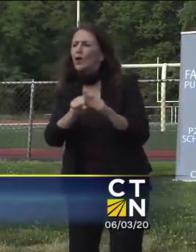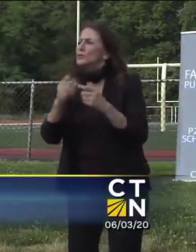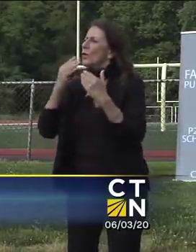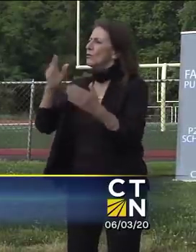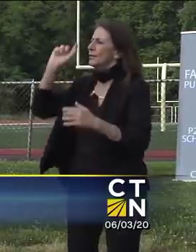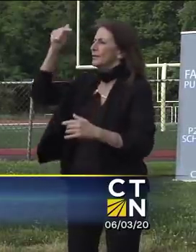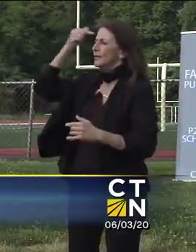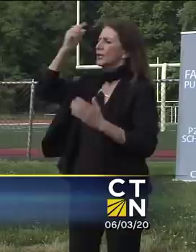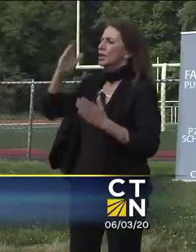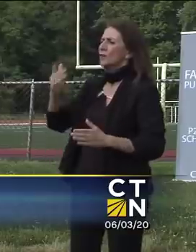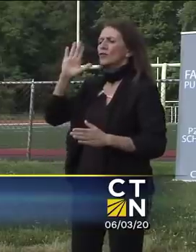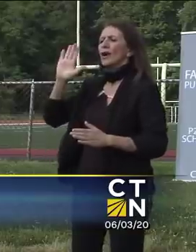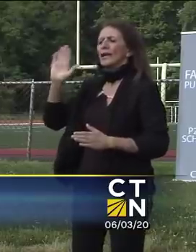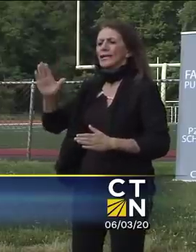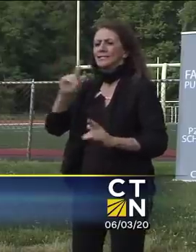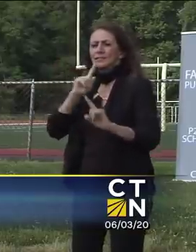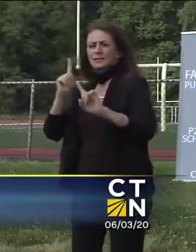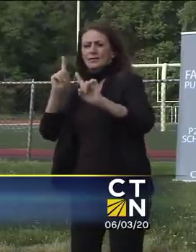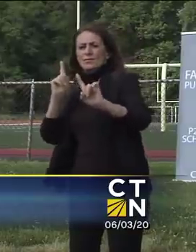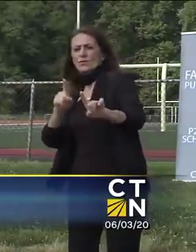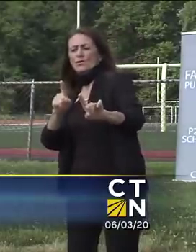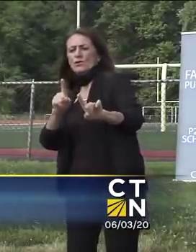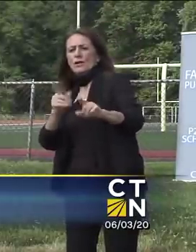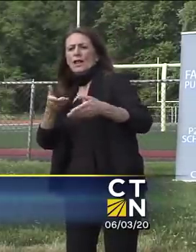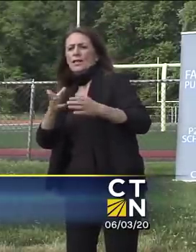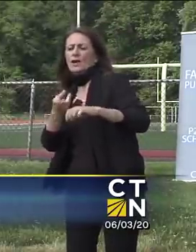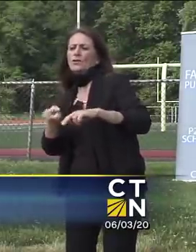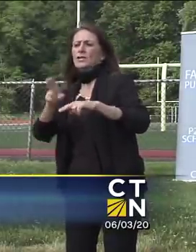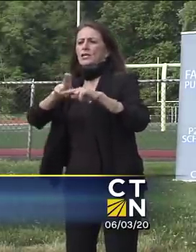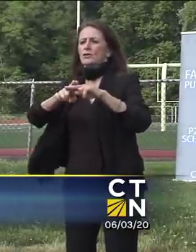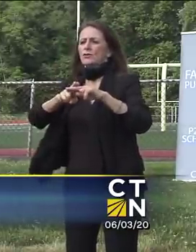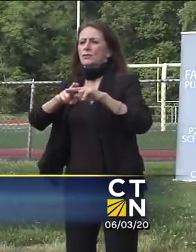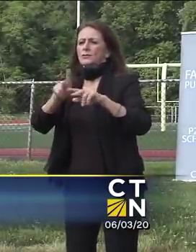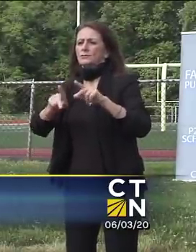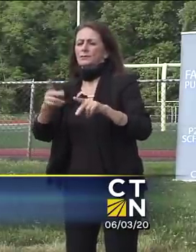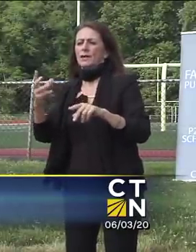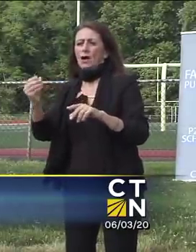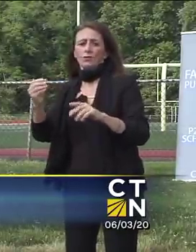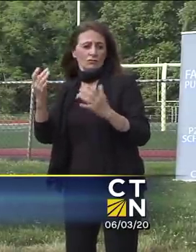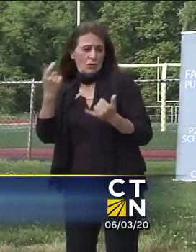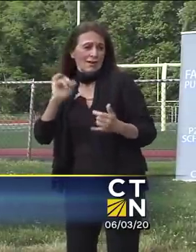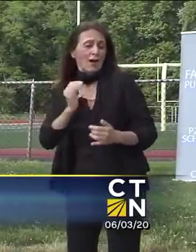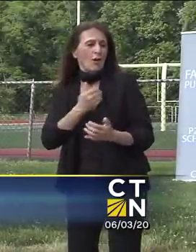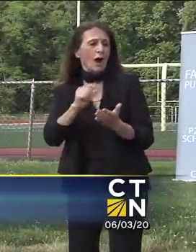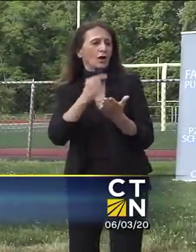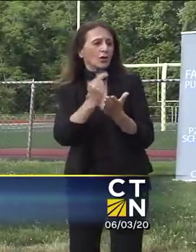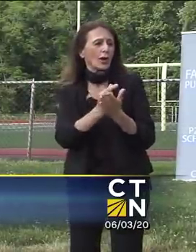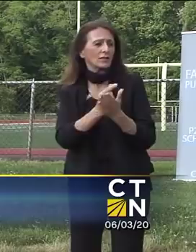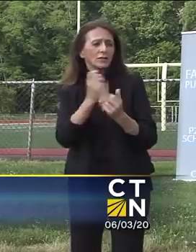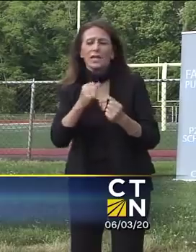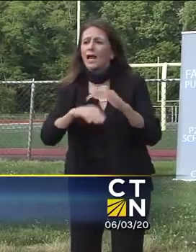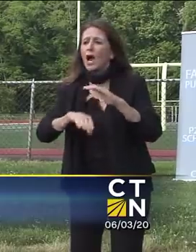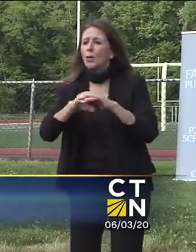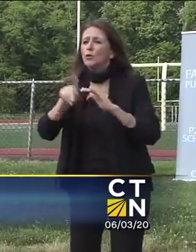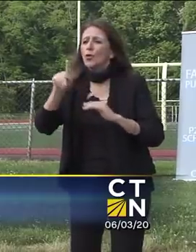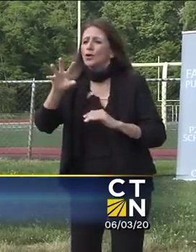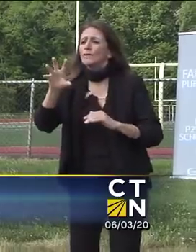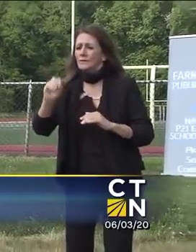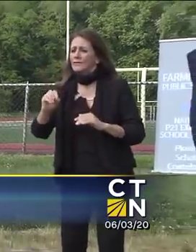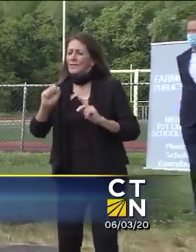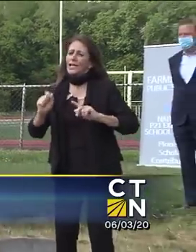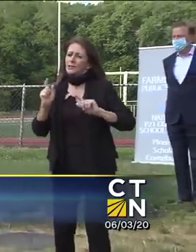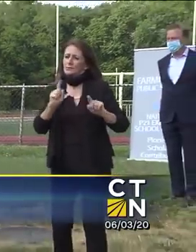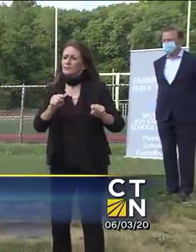Governor for the executive order increasing this, at least for our graduates, to the 150. Thank